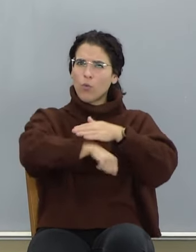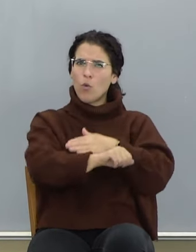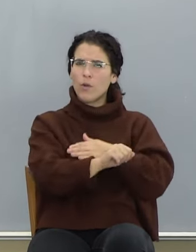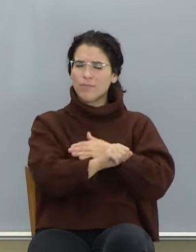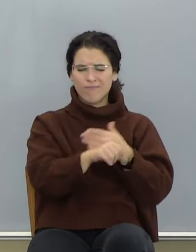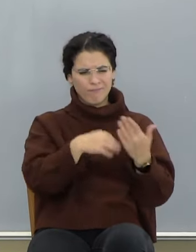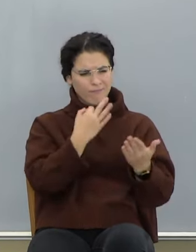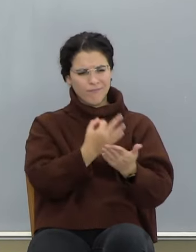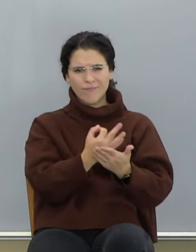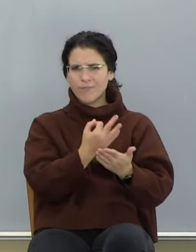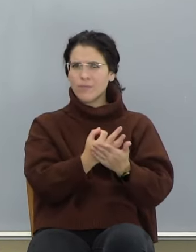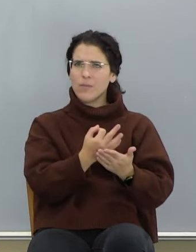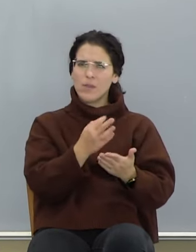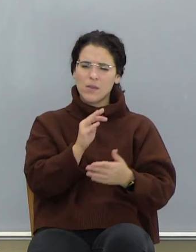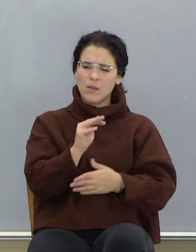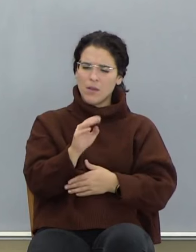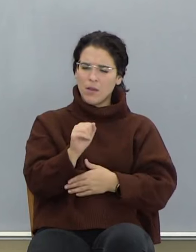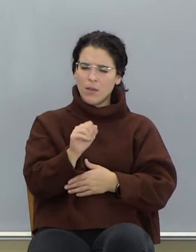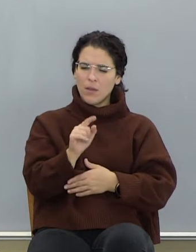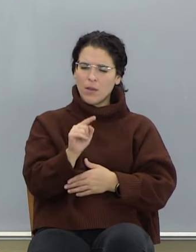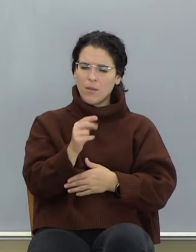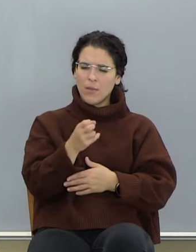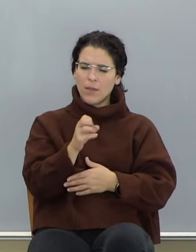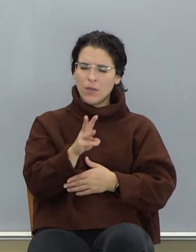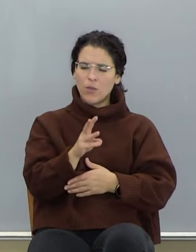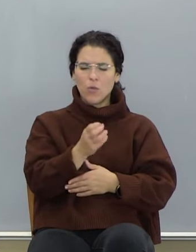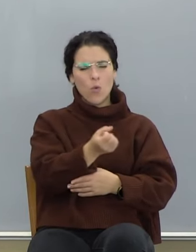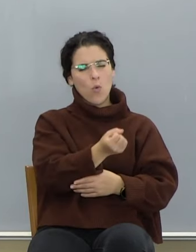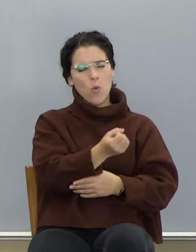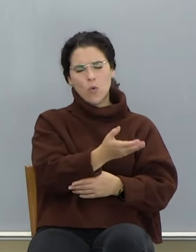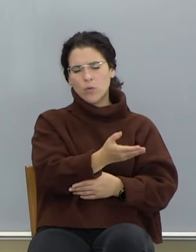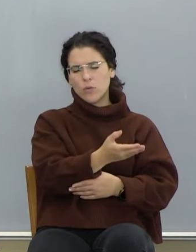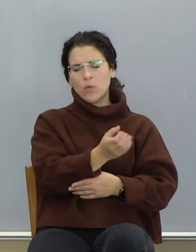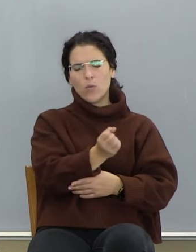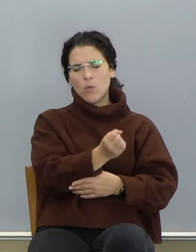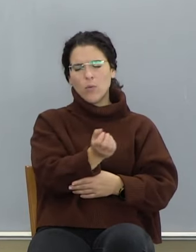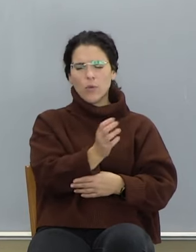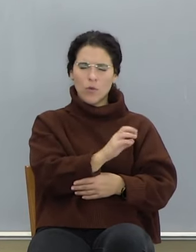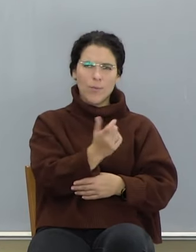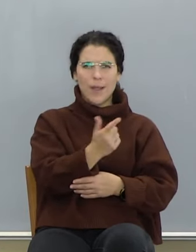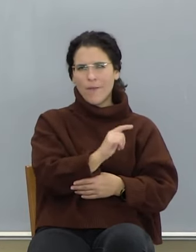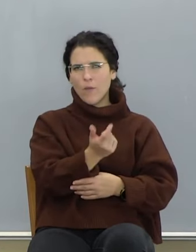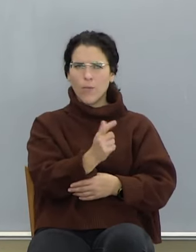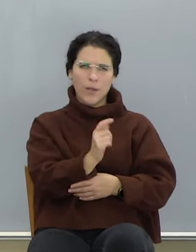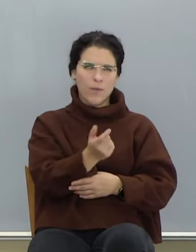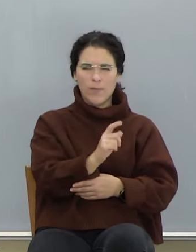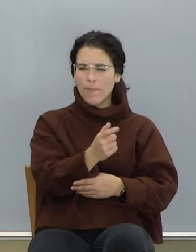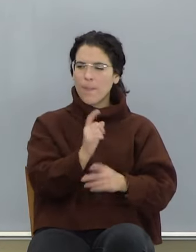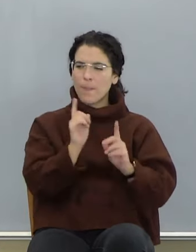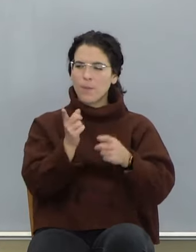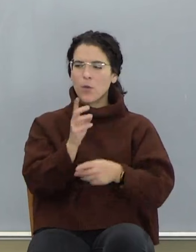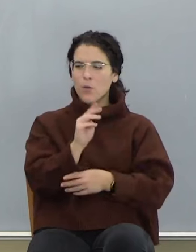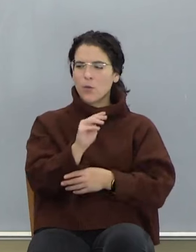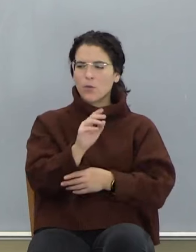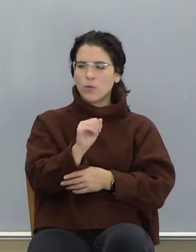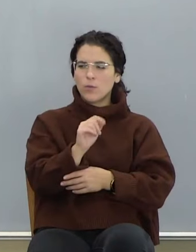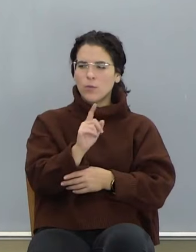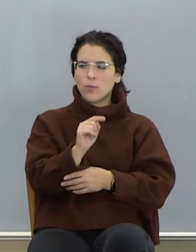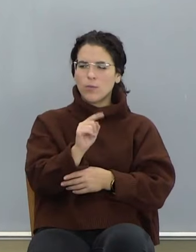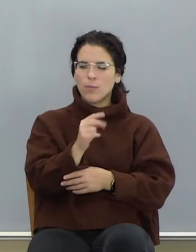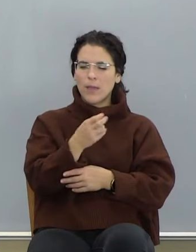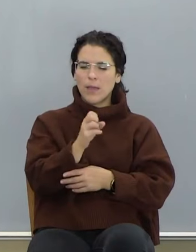In fact, in Matthew, keep a little marker here, all right? We're going to be flipping back and forth, but go over to Matthew chapter